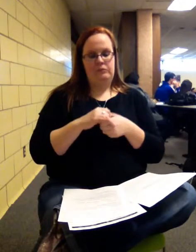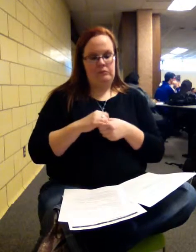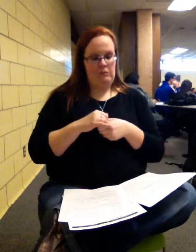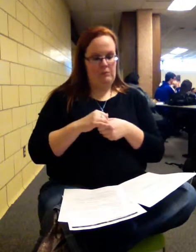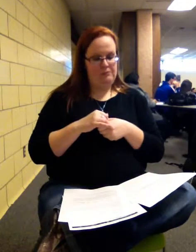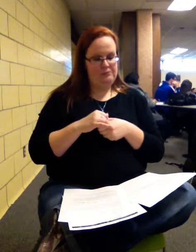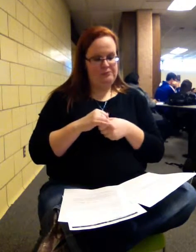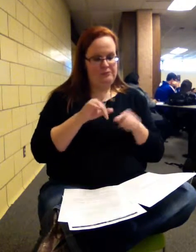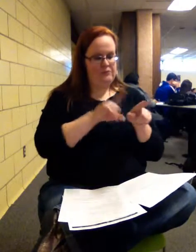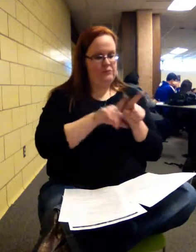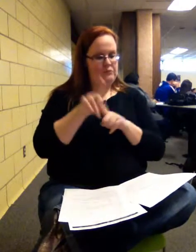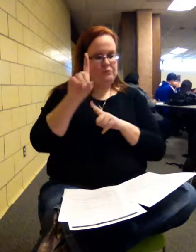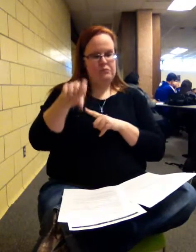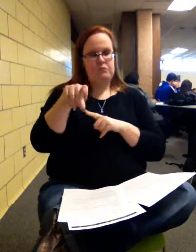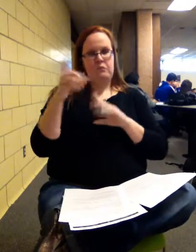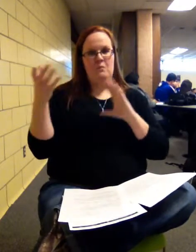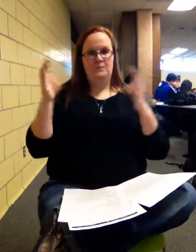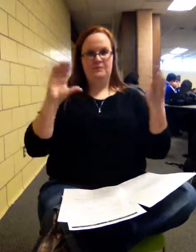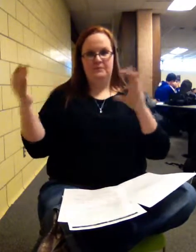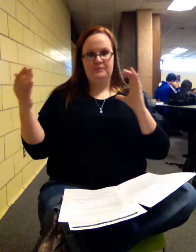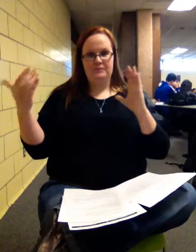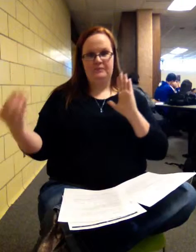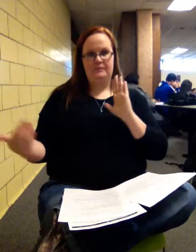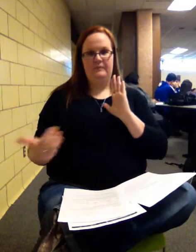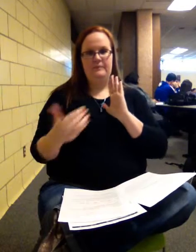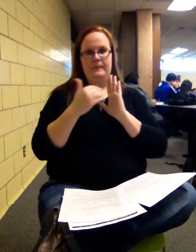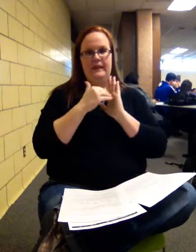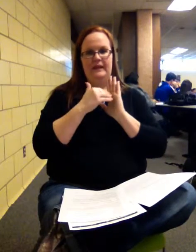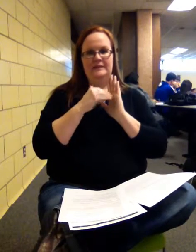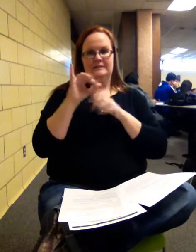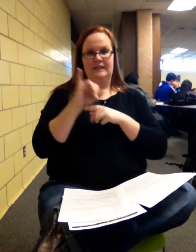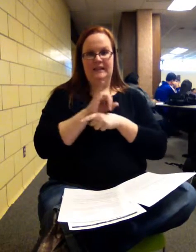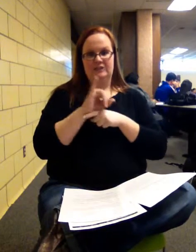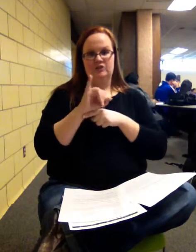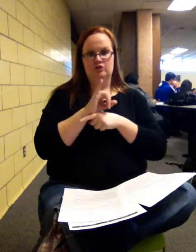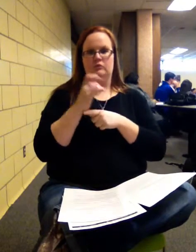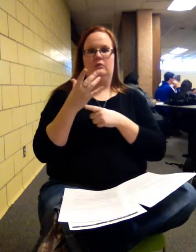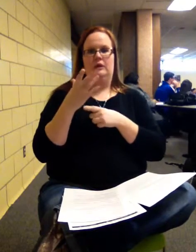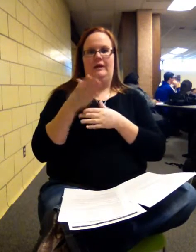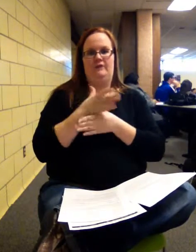as you'll need it to compare against the industry average.